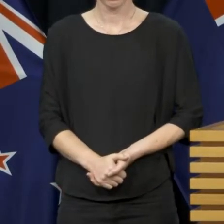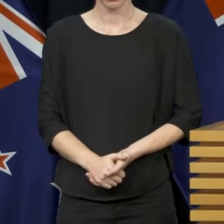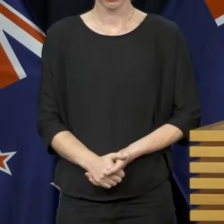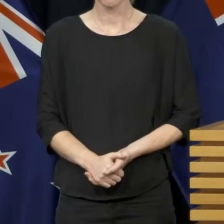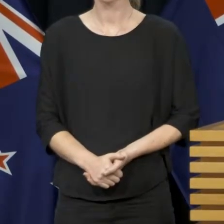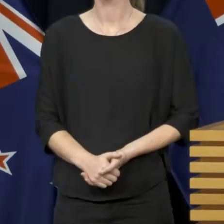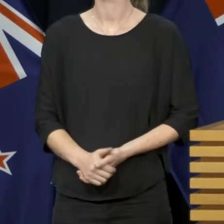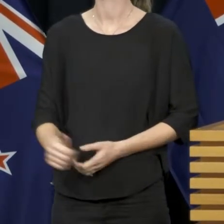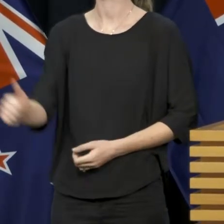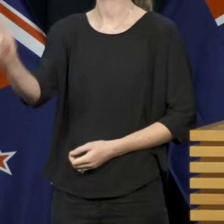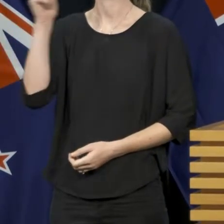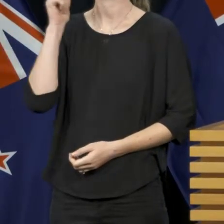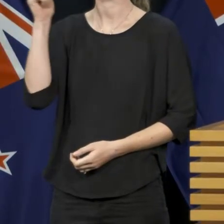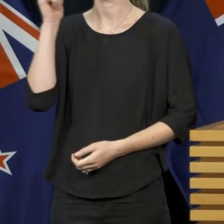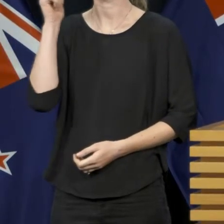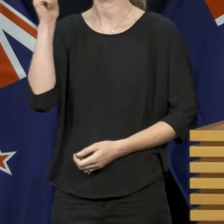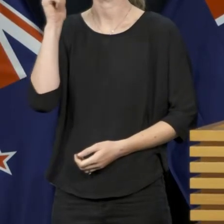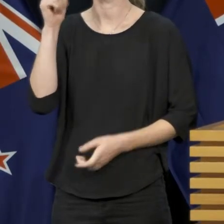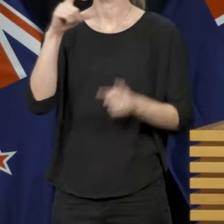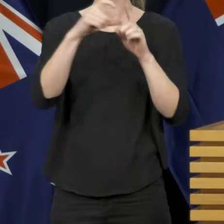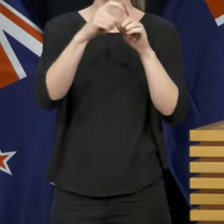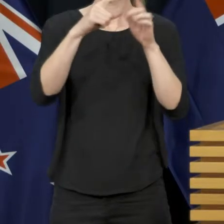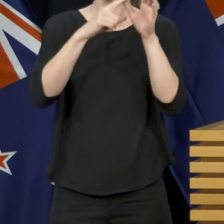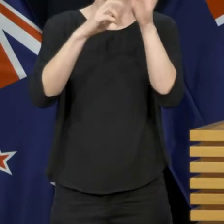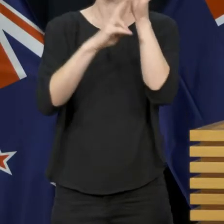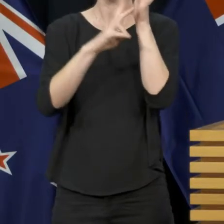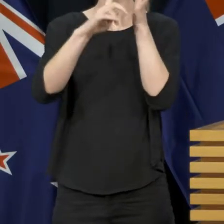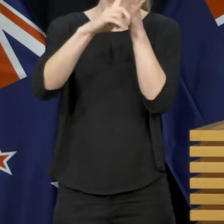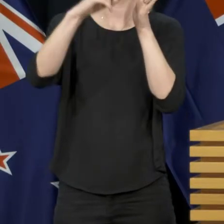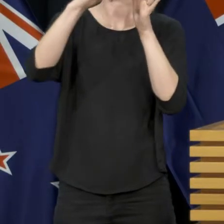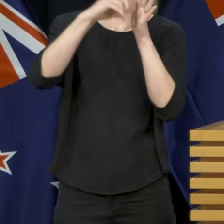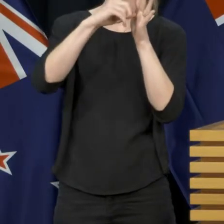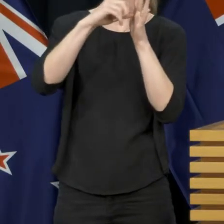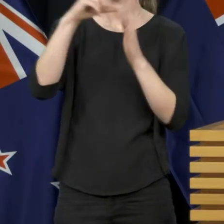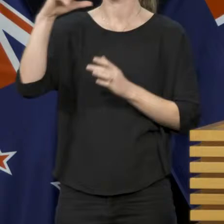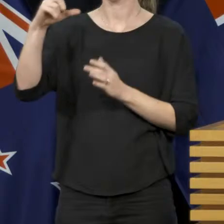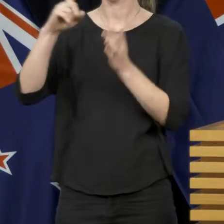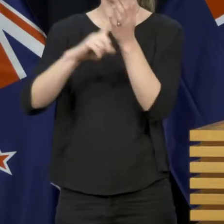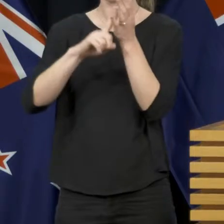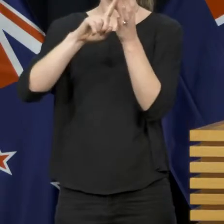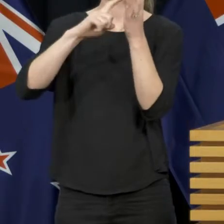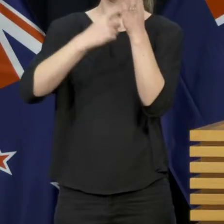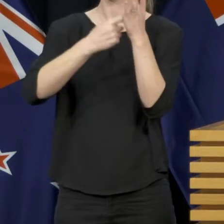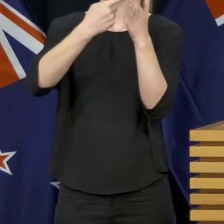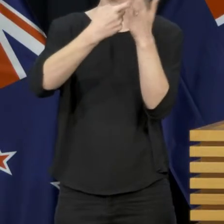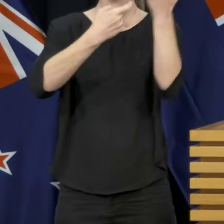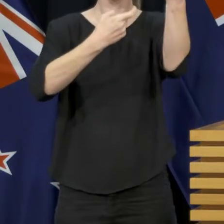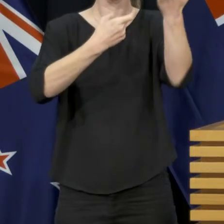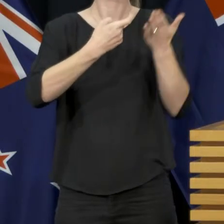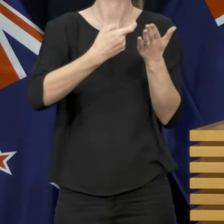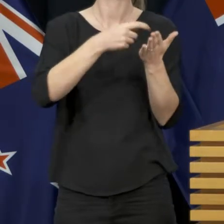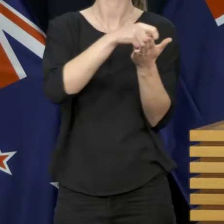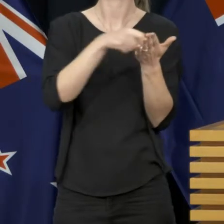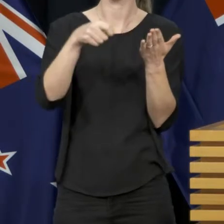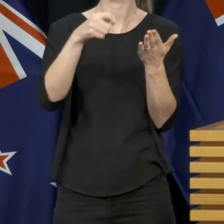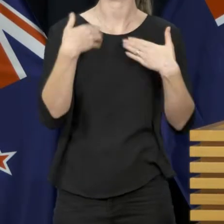Yesterday I received Dr. David Clark's resignation as Health Minister, which I